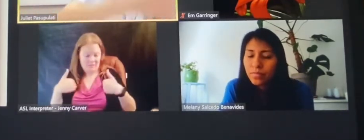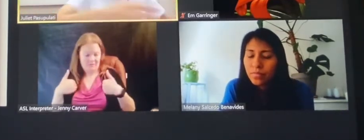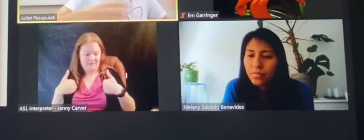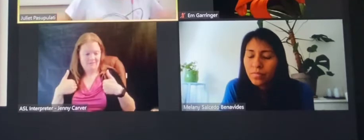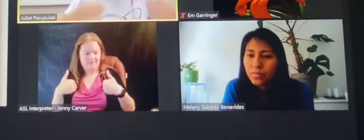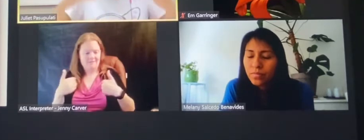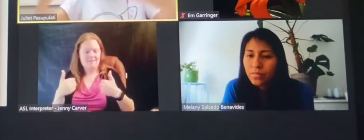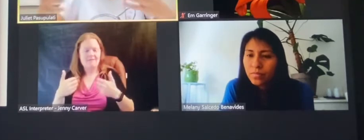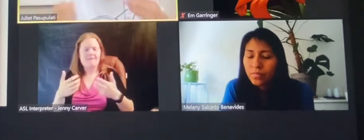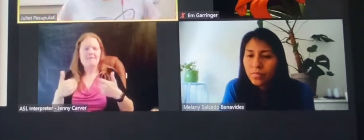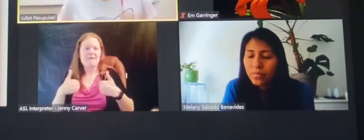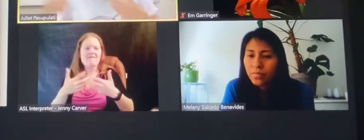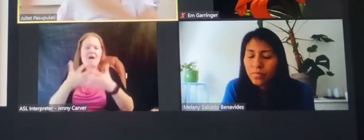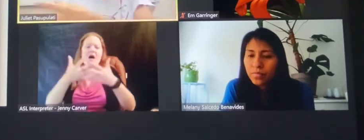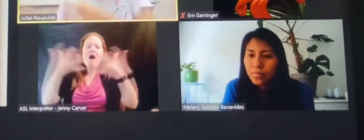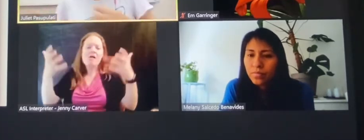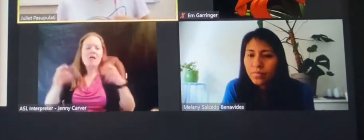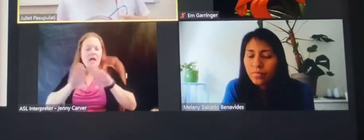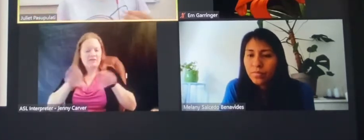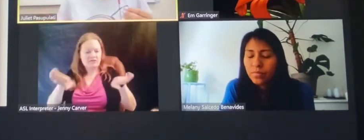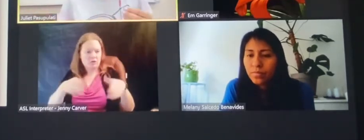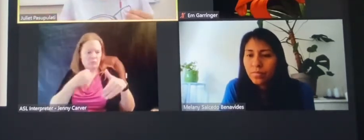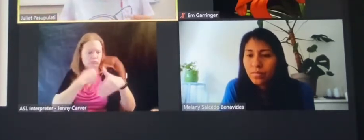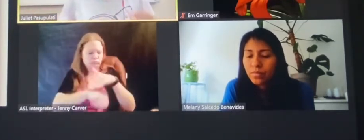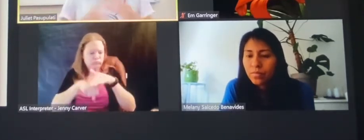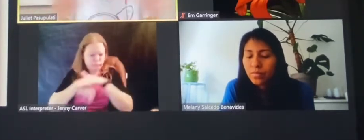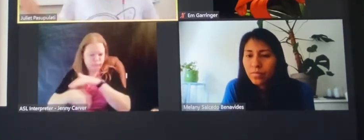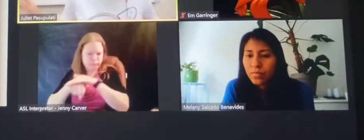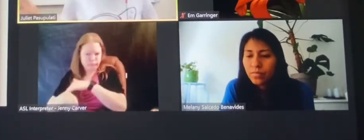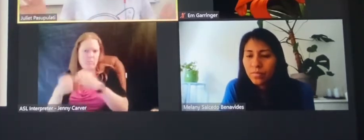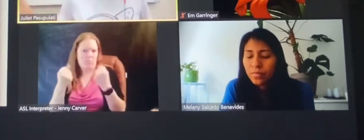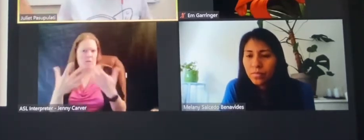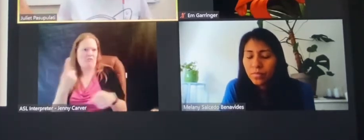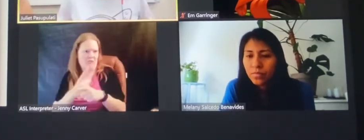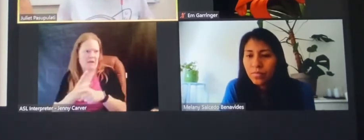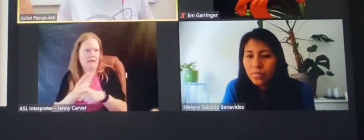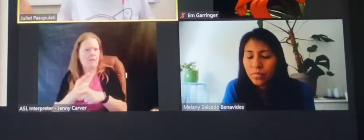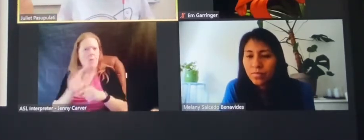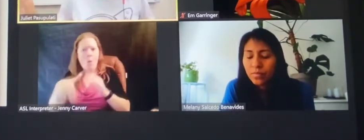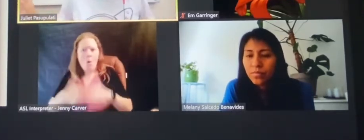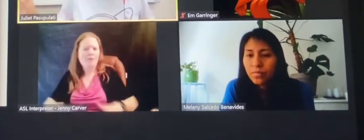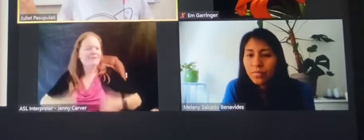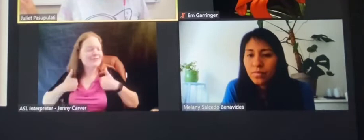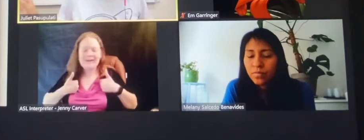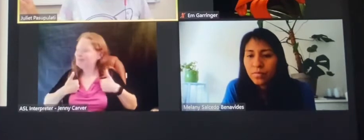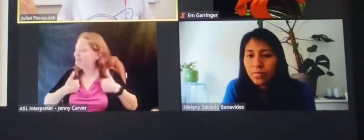a lot of children, right? But not all of them survive.